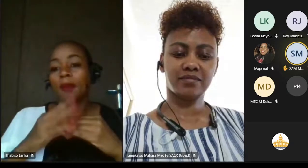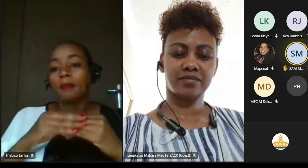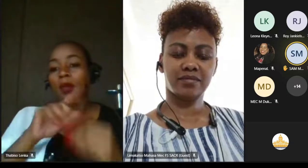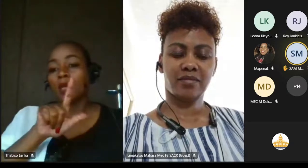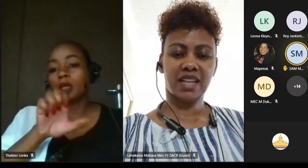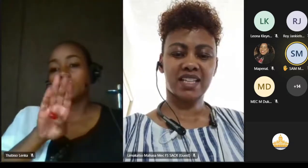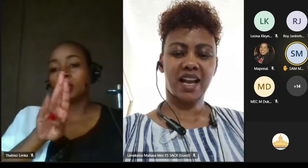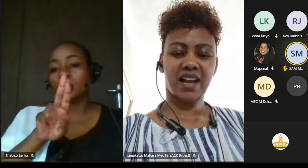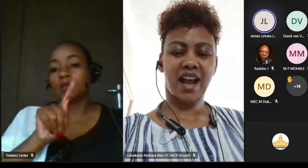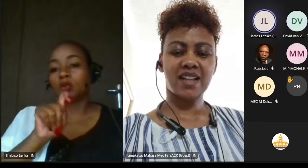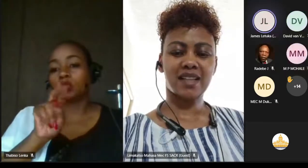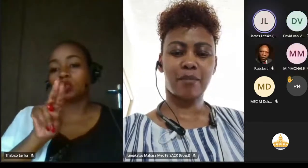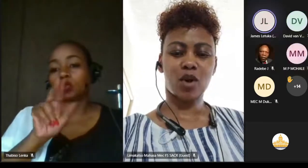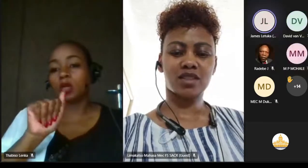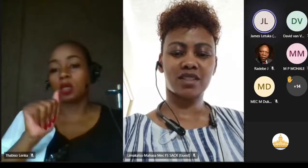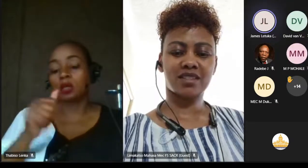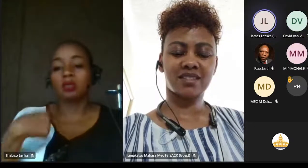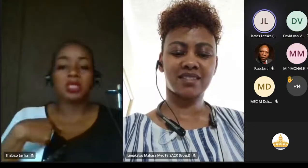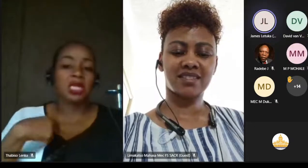Speaker, thank you. I abstain.